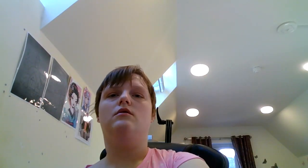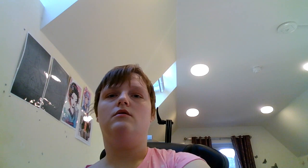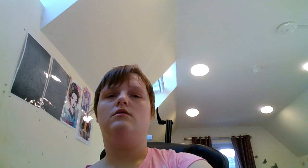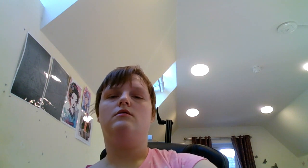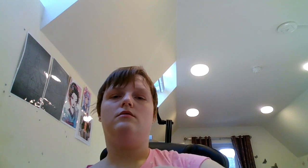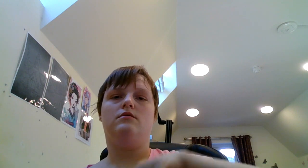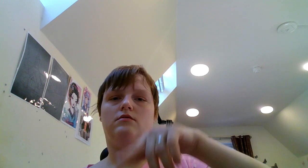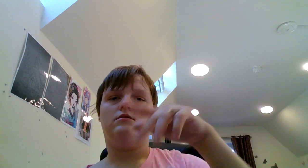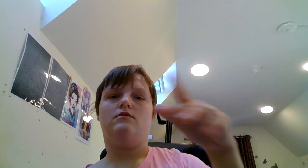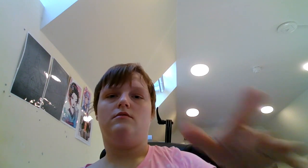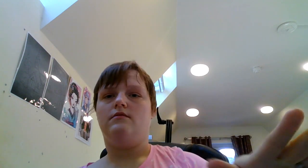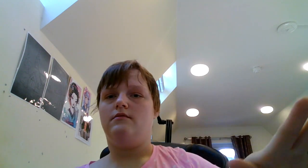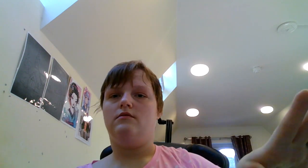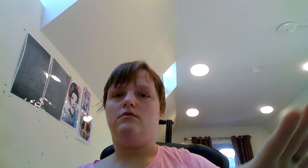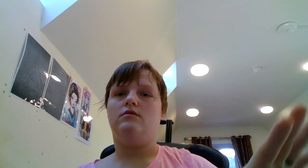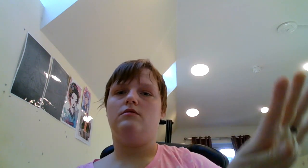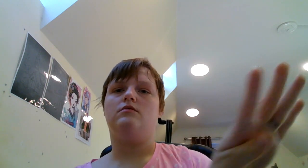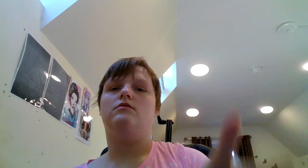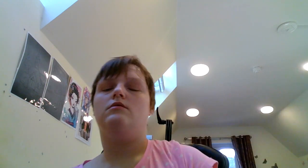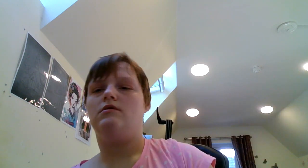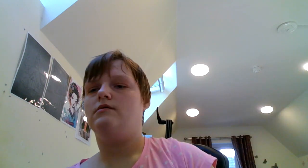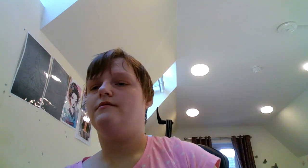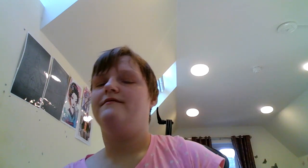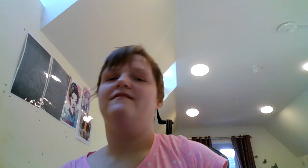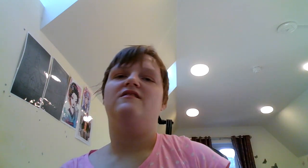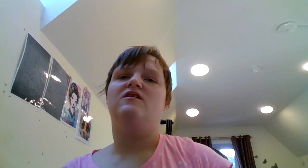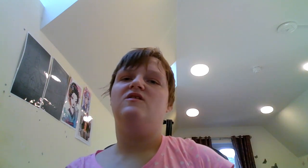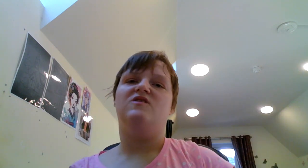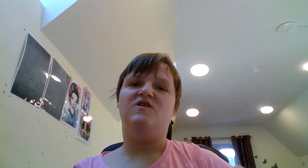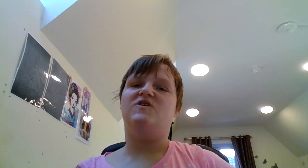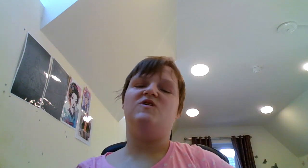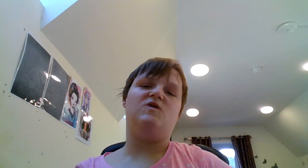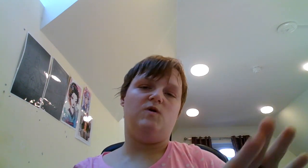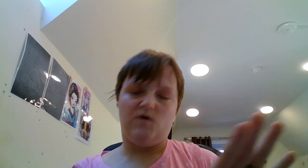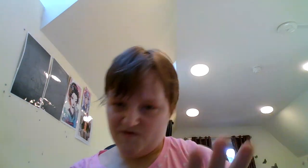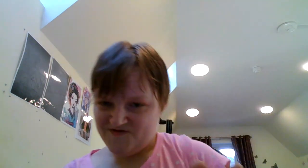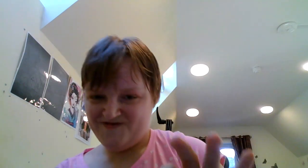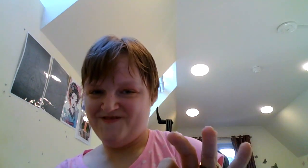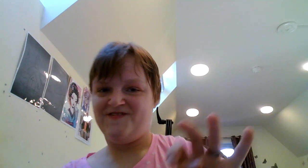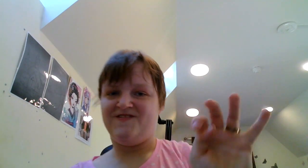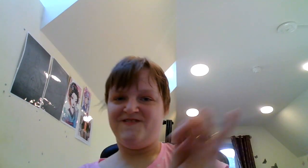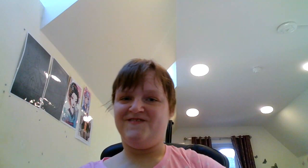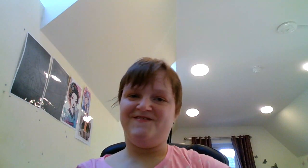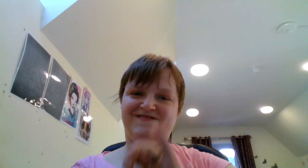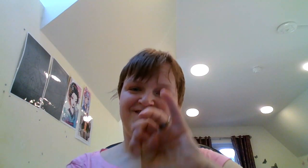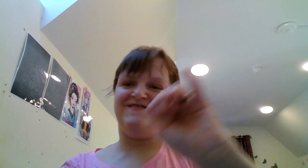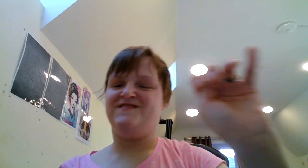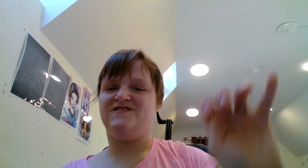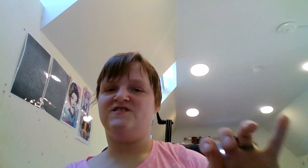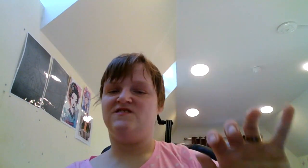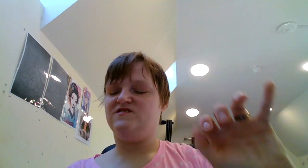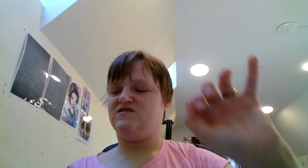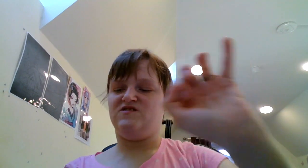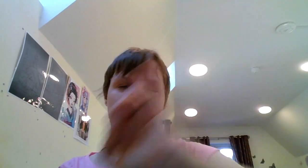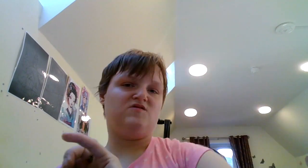days. 12. December 1921, a new team member and a new, purer